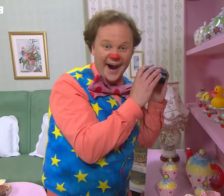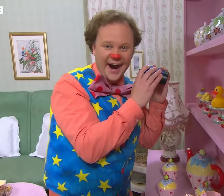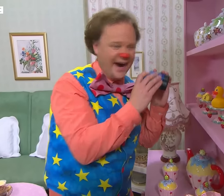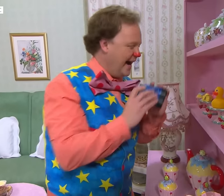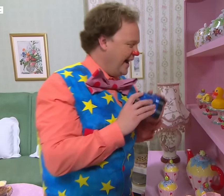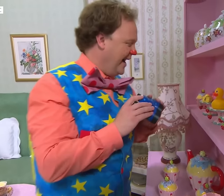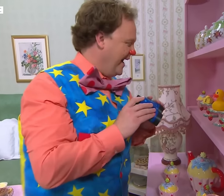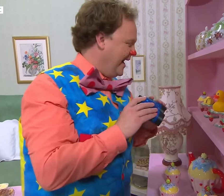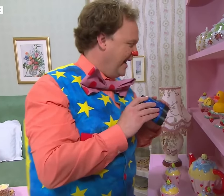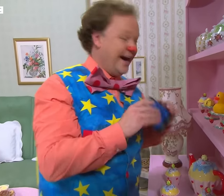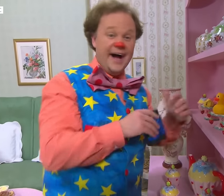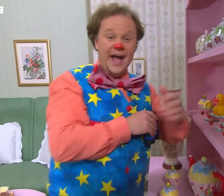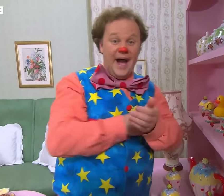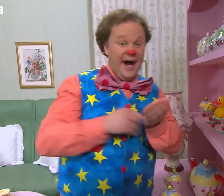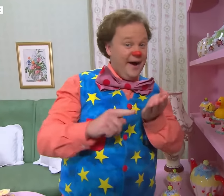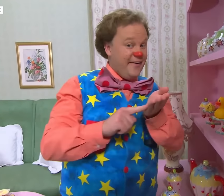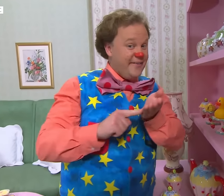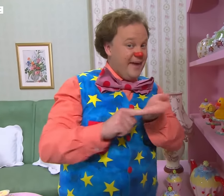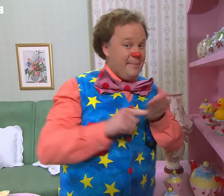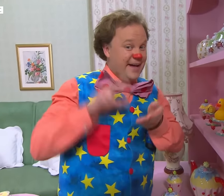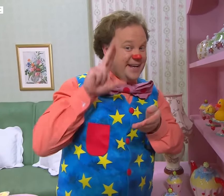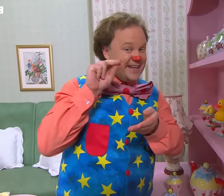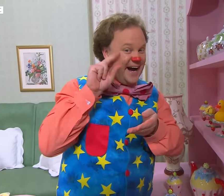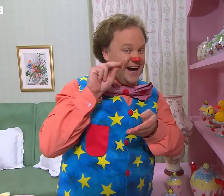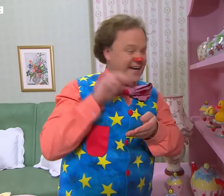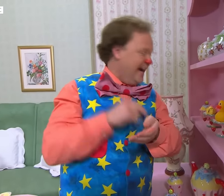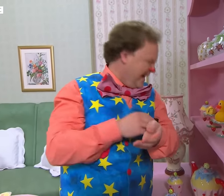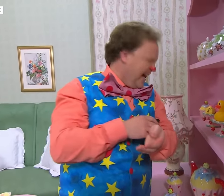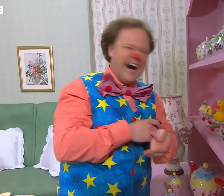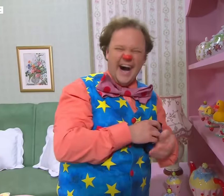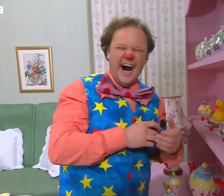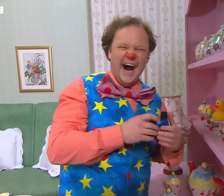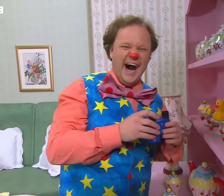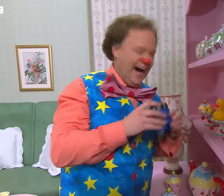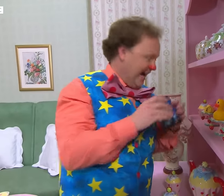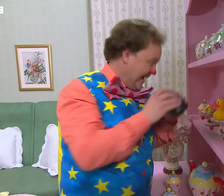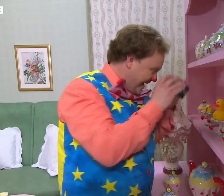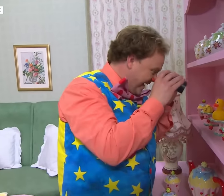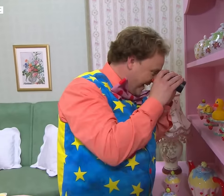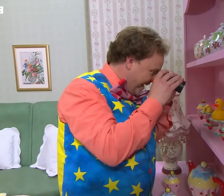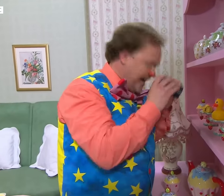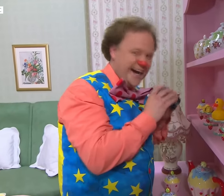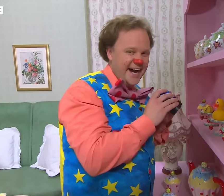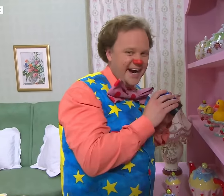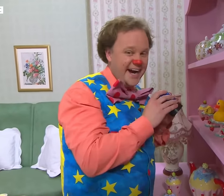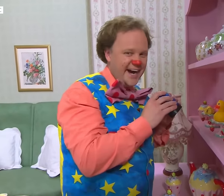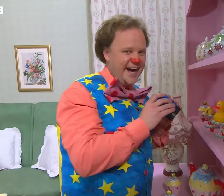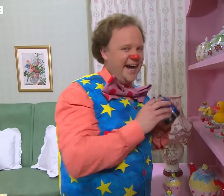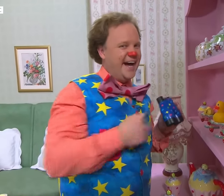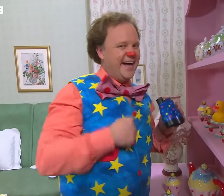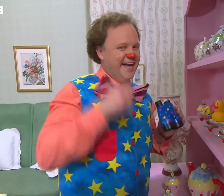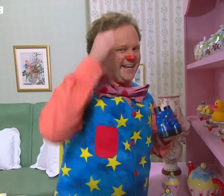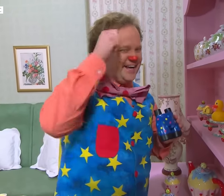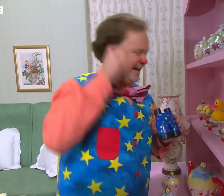Tumble? Oh, a rubber duck. You are funny, Mr. Tumble. I